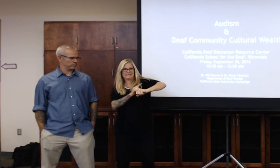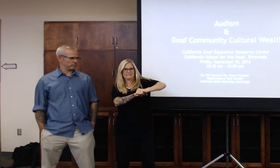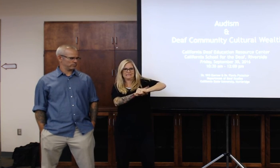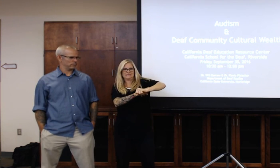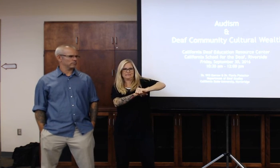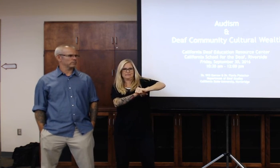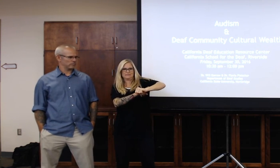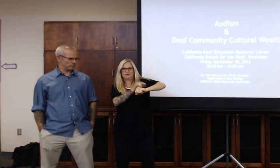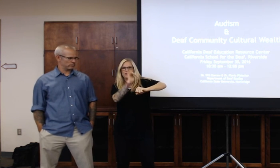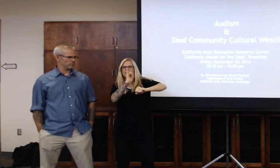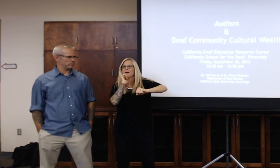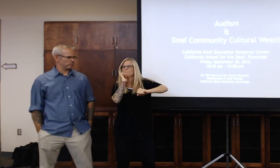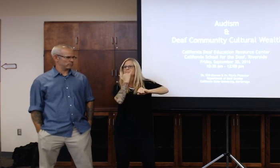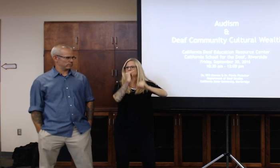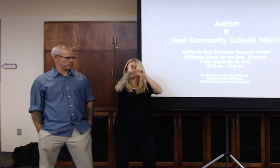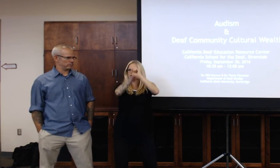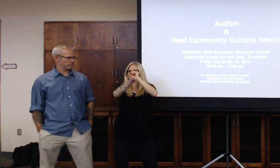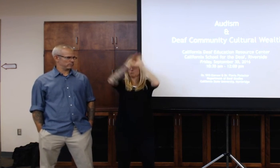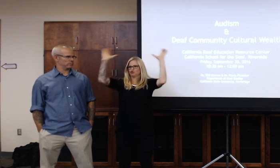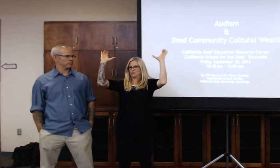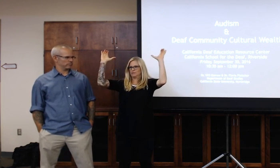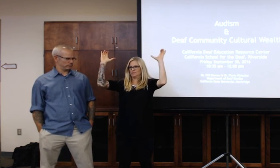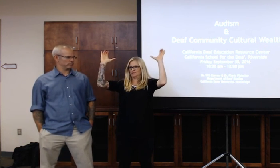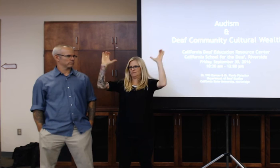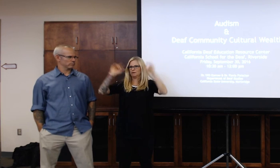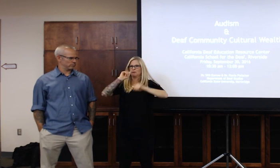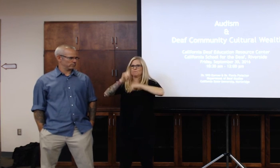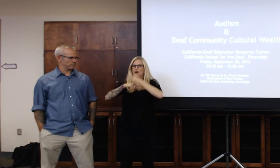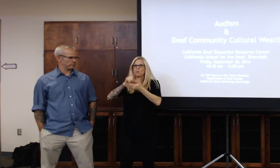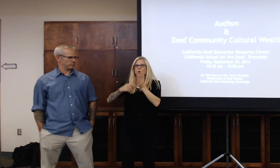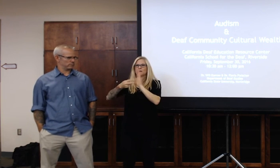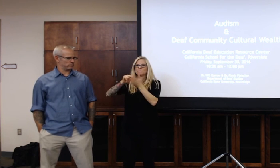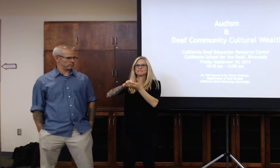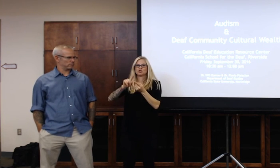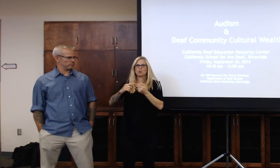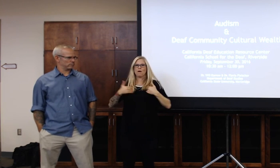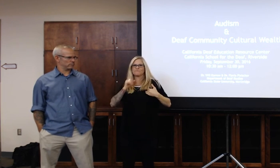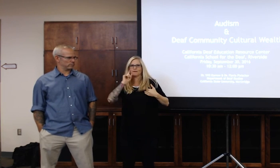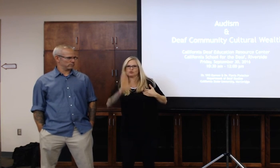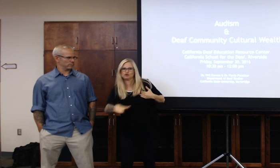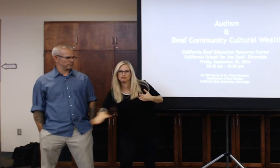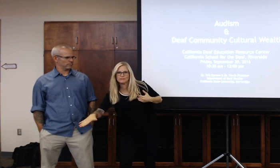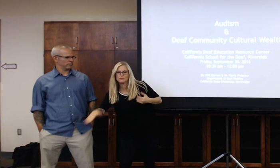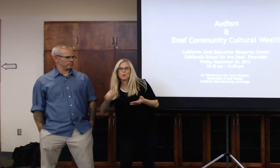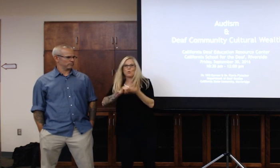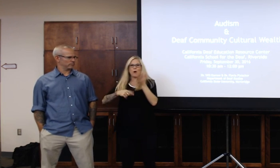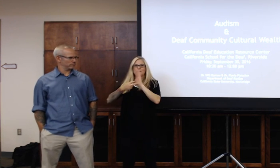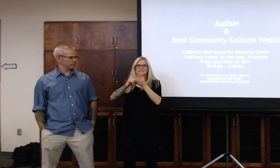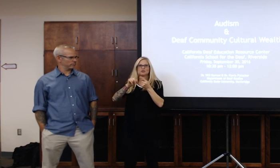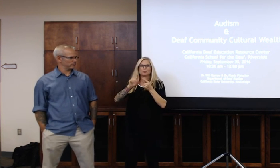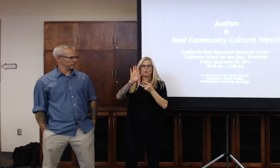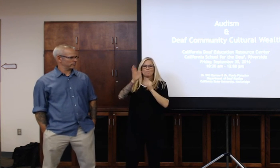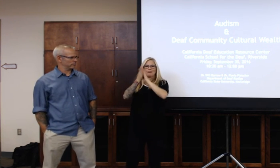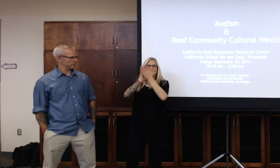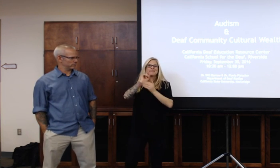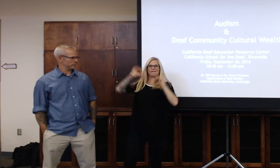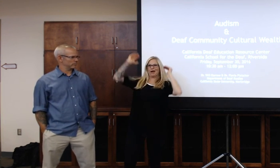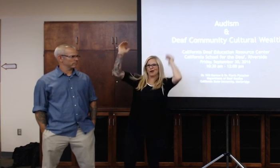be able to resist successfully those misconceptions about what it means to have deaf children, what it means to be a deaf